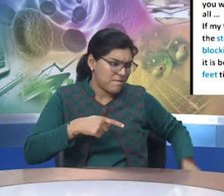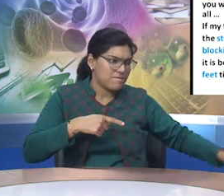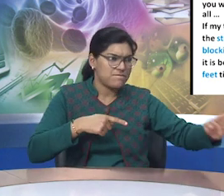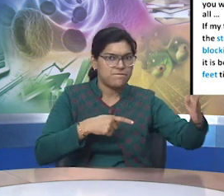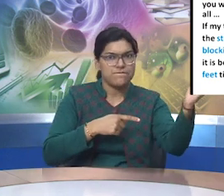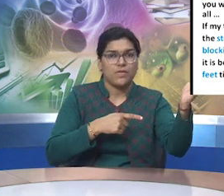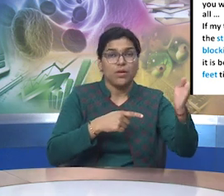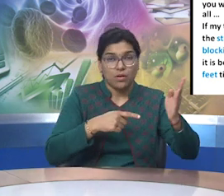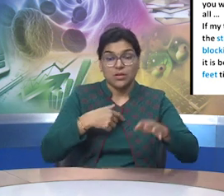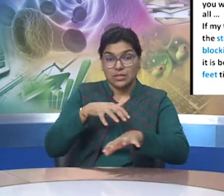trailed down